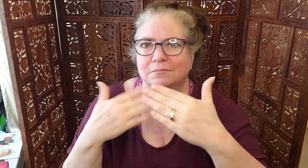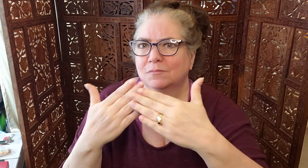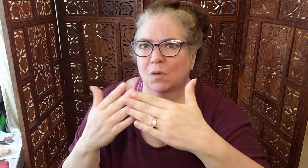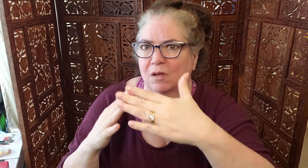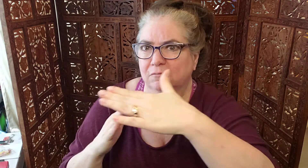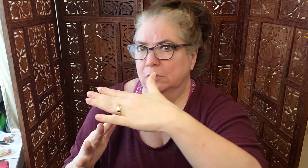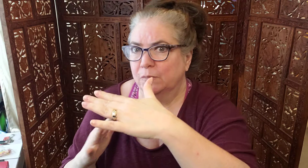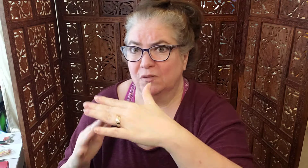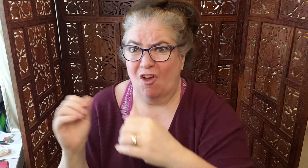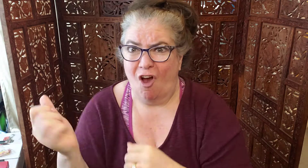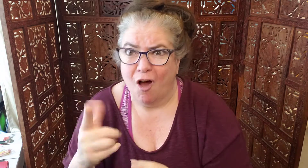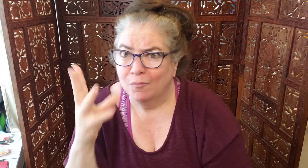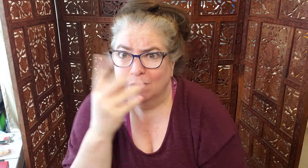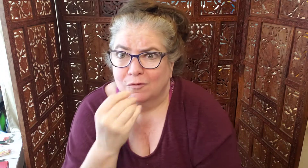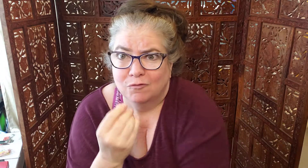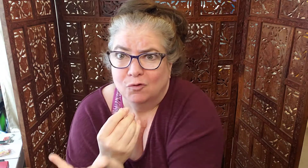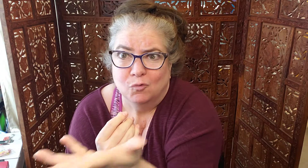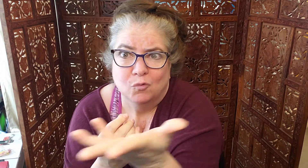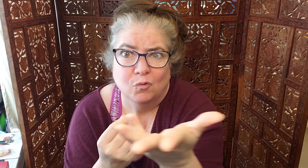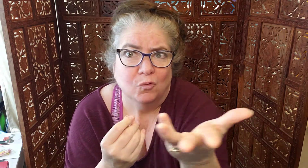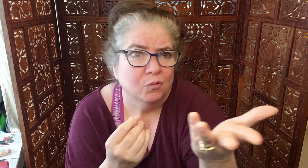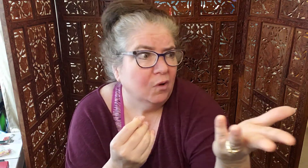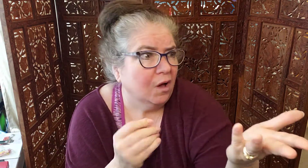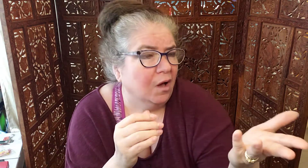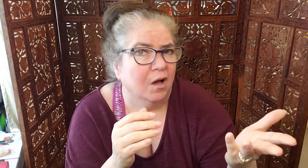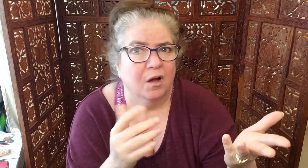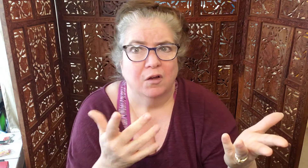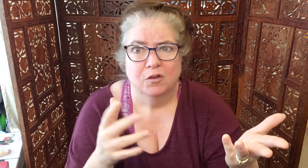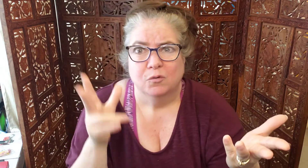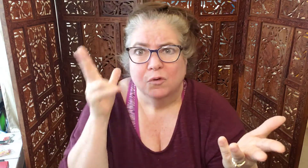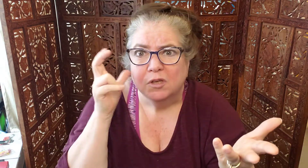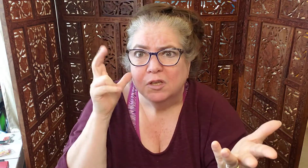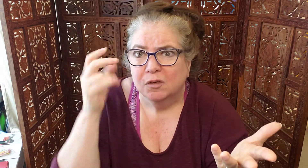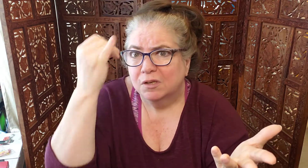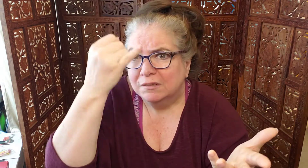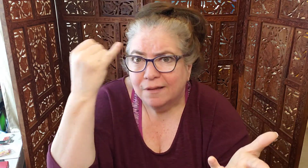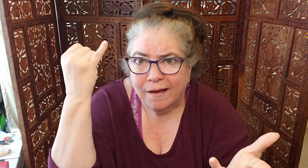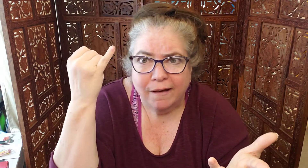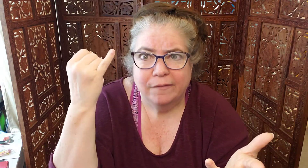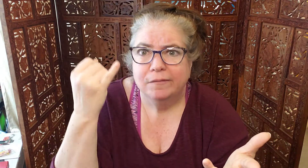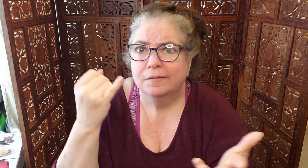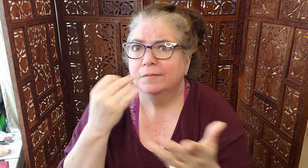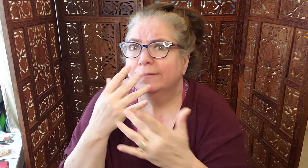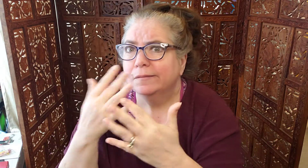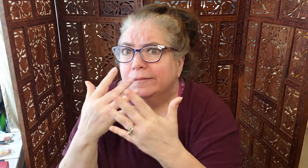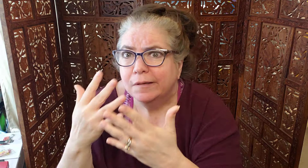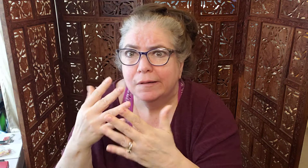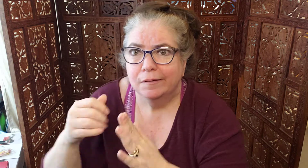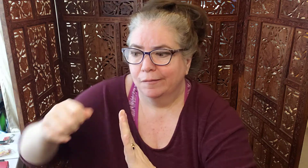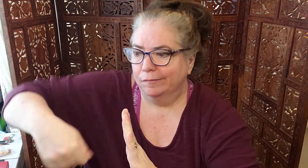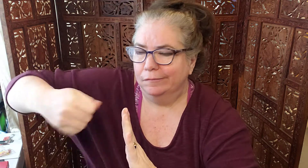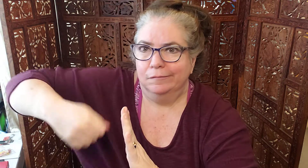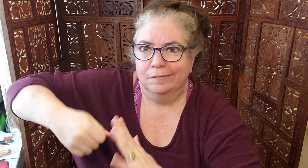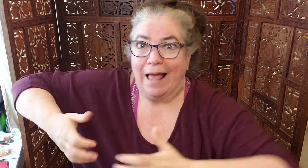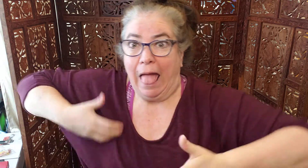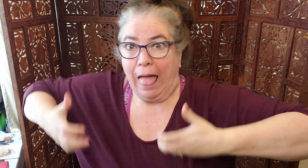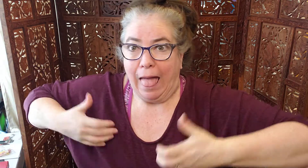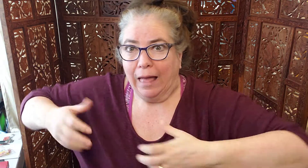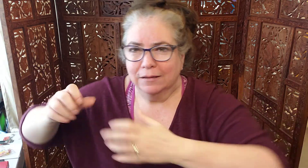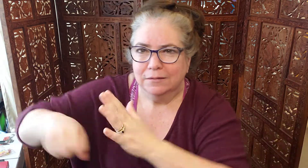out the door, you hear, oh, the Italian organ grinder. You have other people are